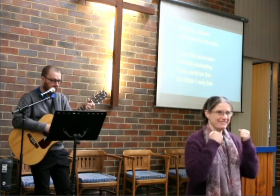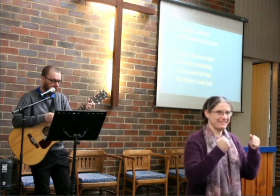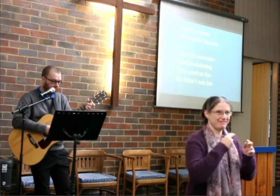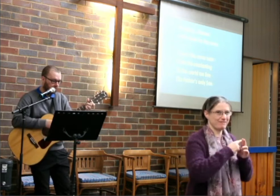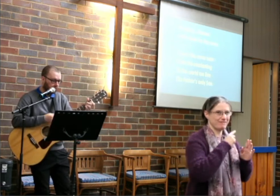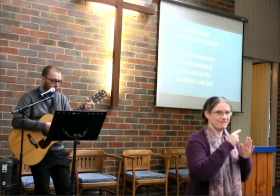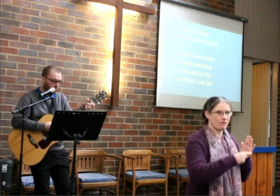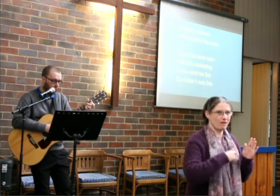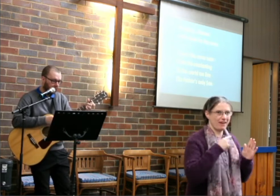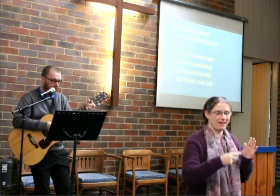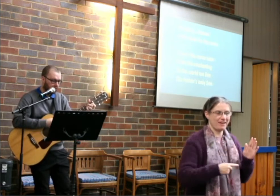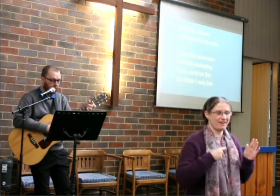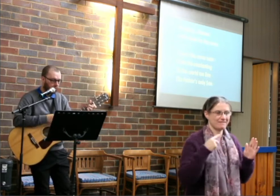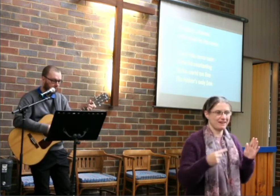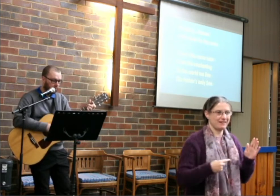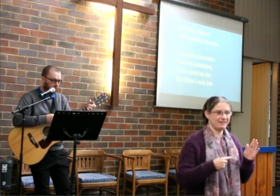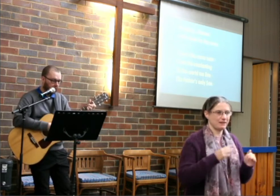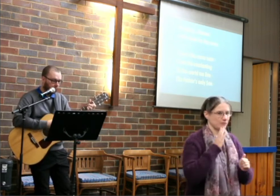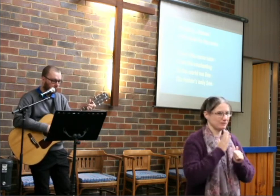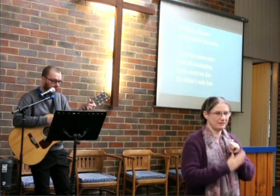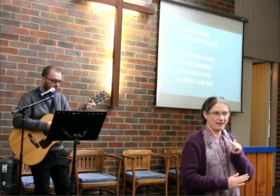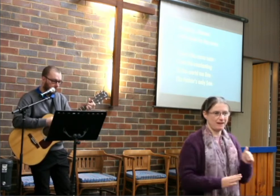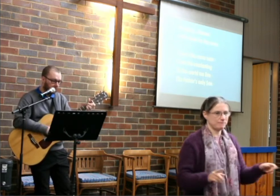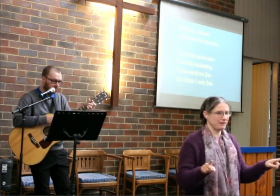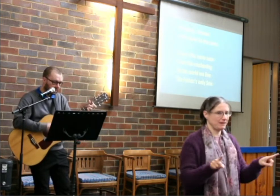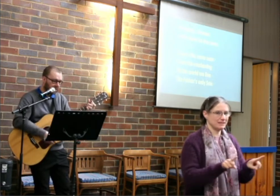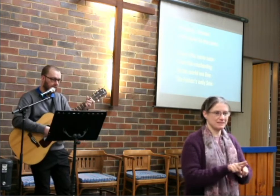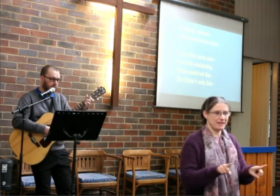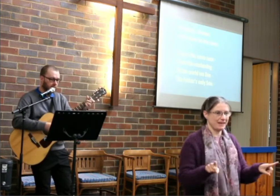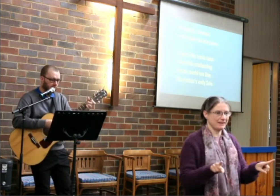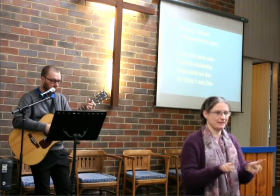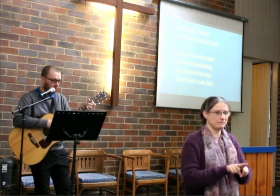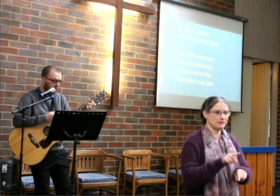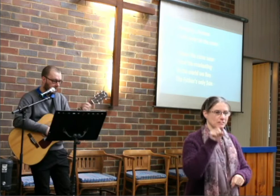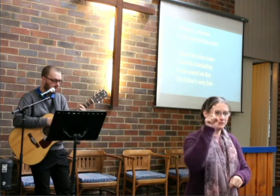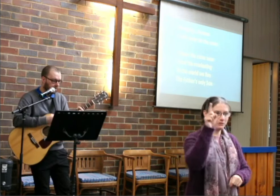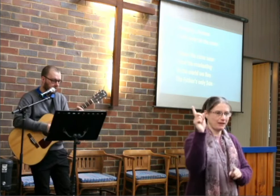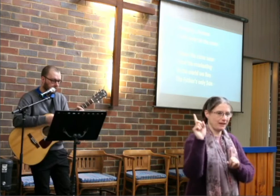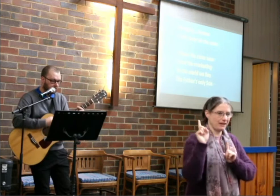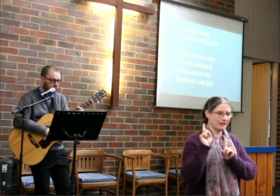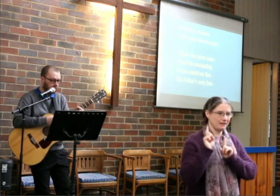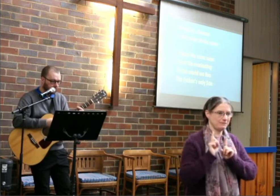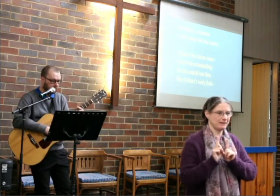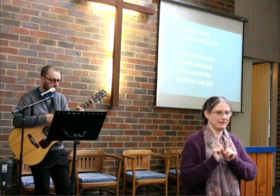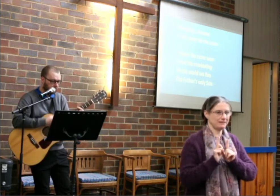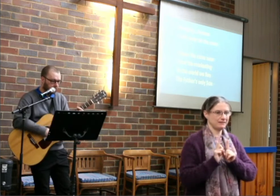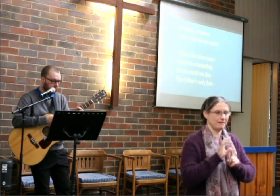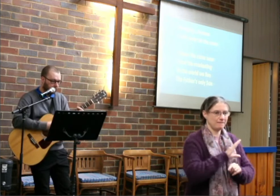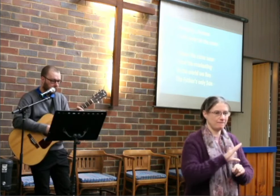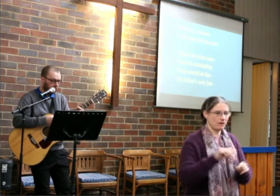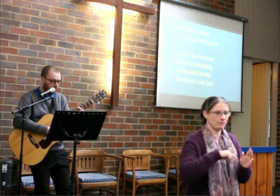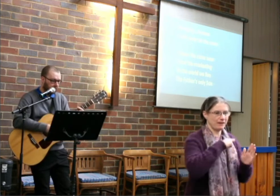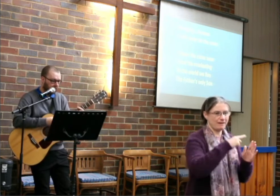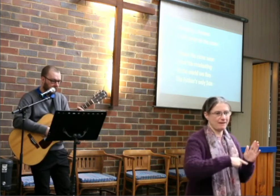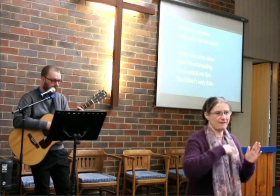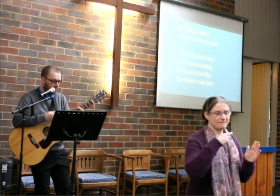Almighty, forever, I will never be the same, 'cause you came near.